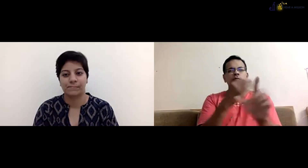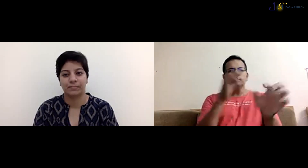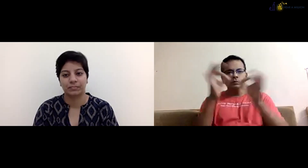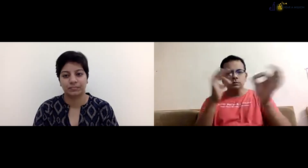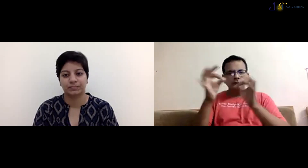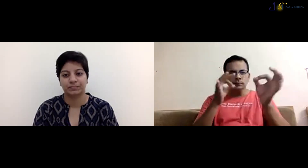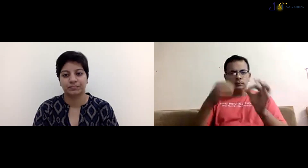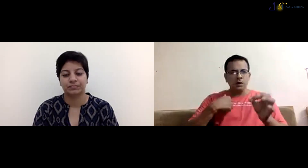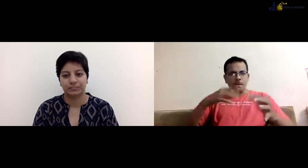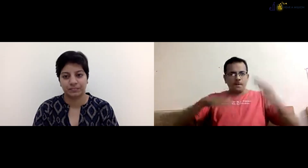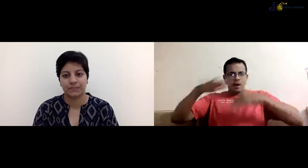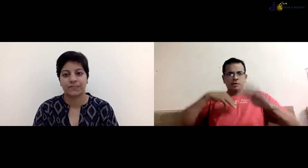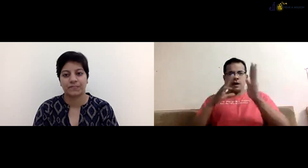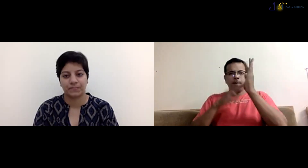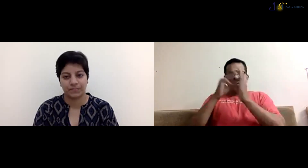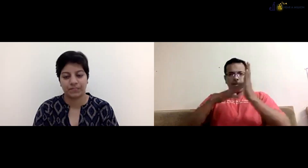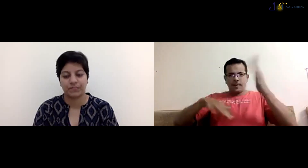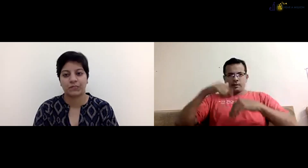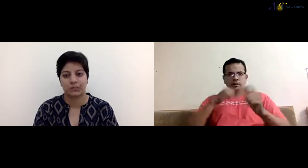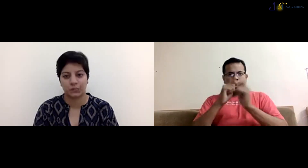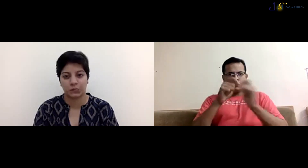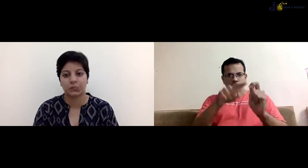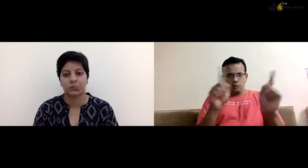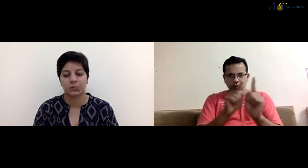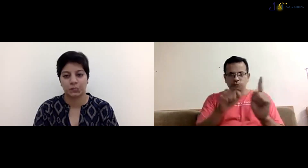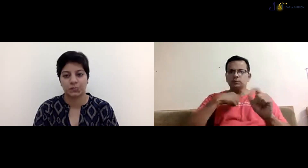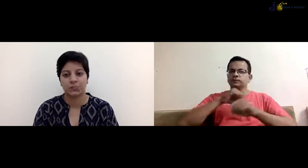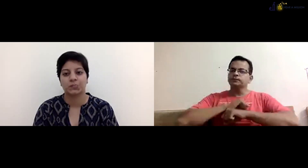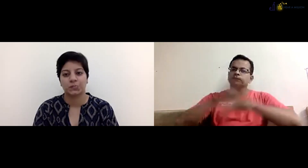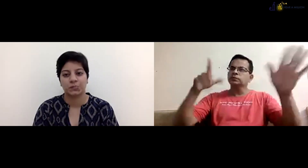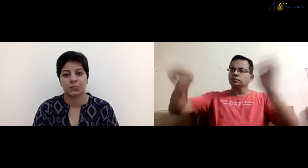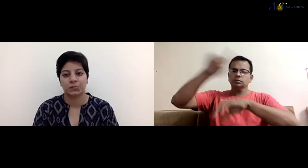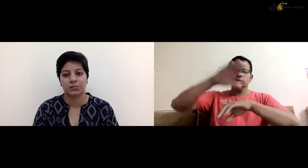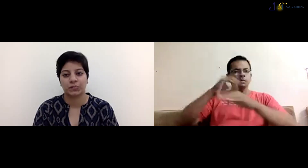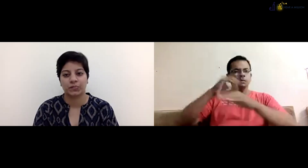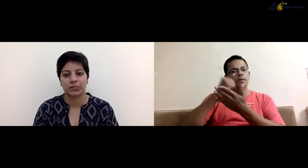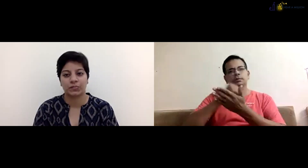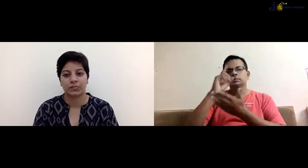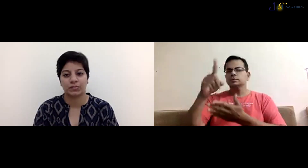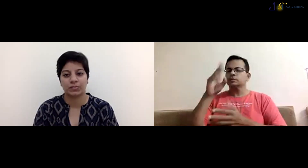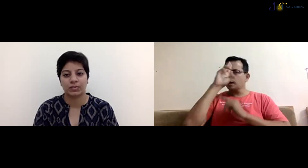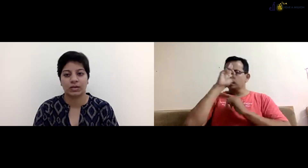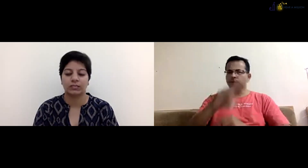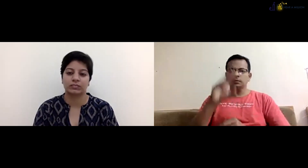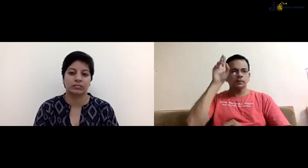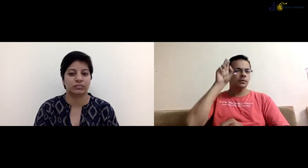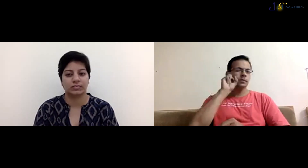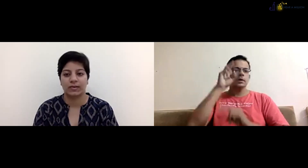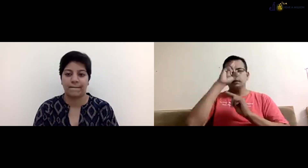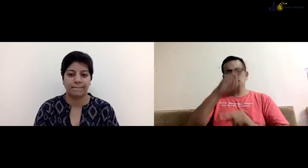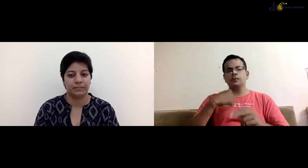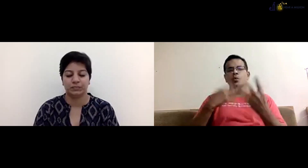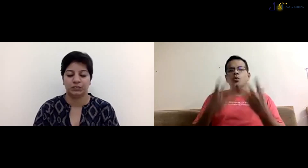you explain the on YouTube. On YouTube, you can make and short your interview, and you can spread